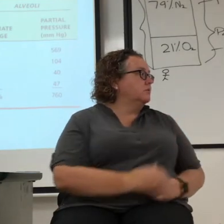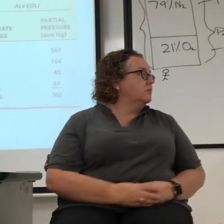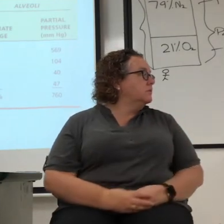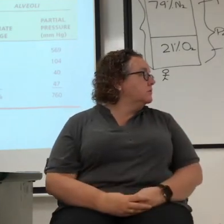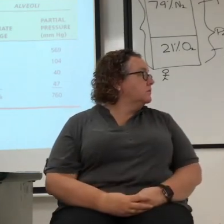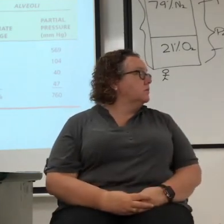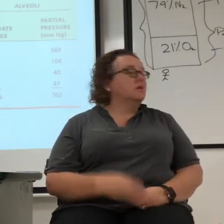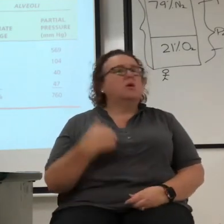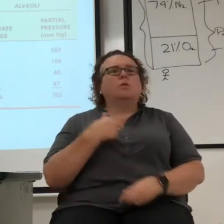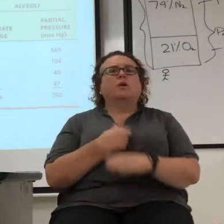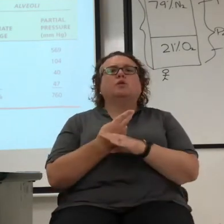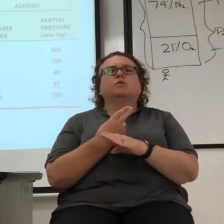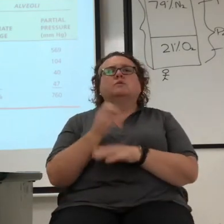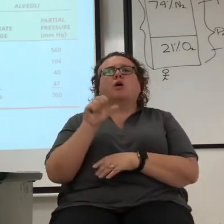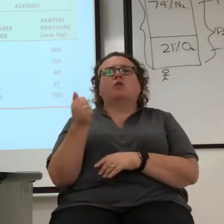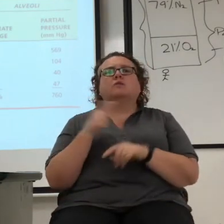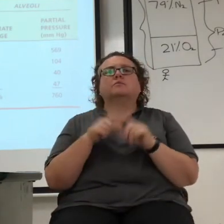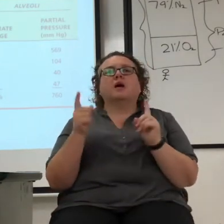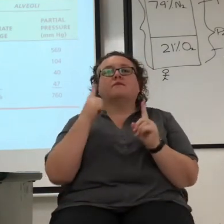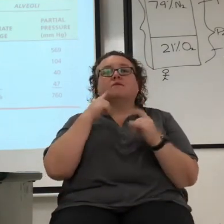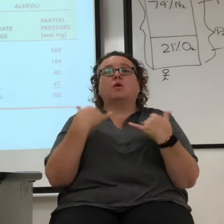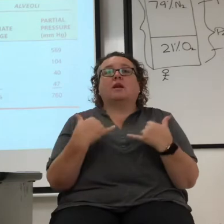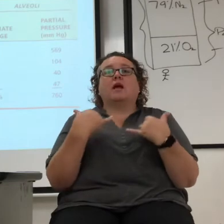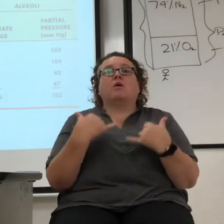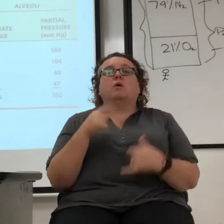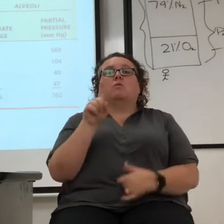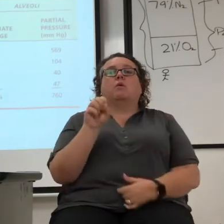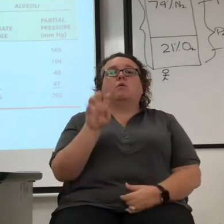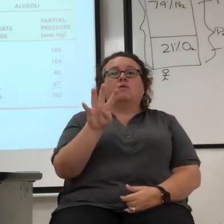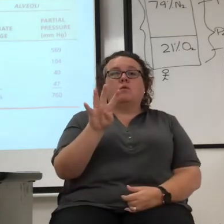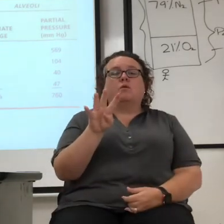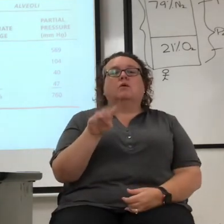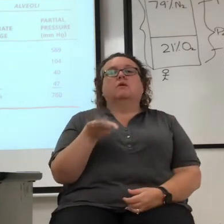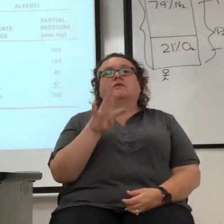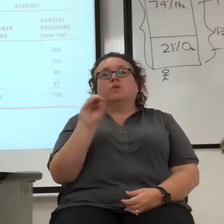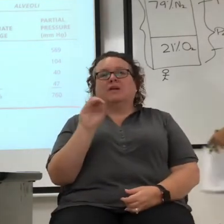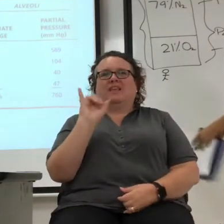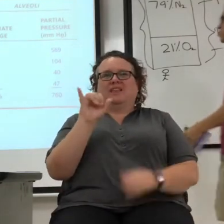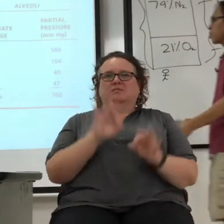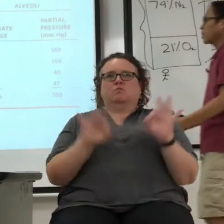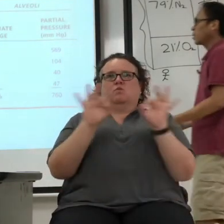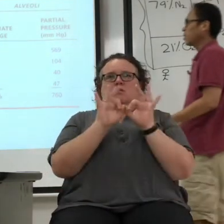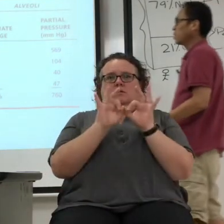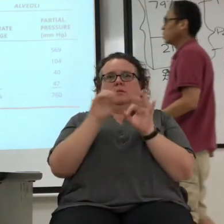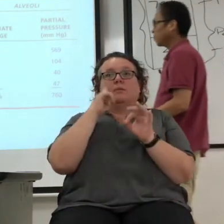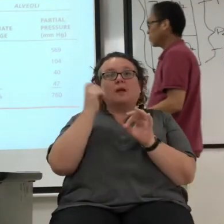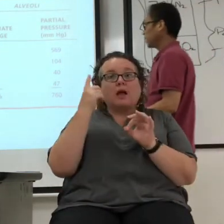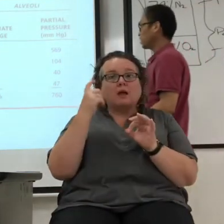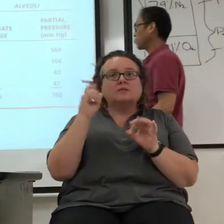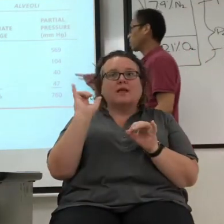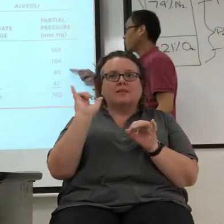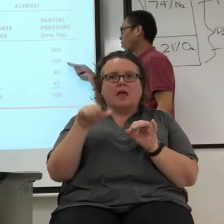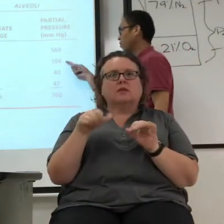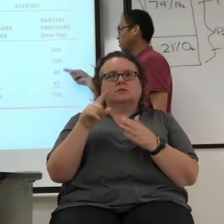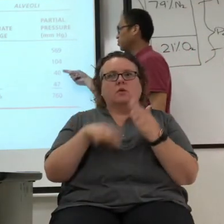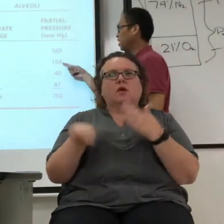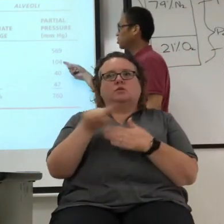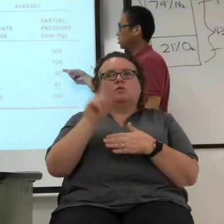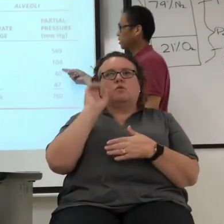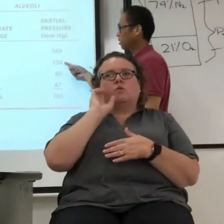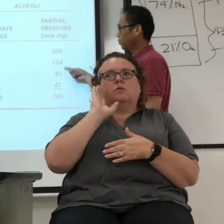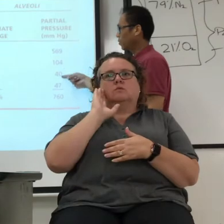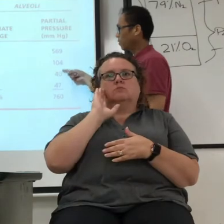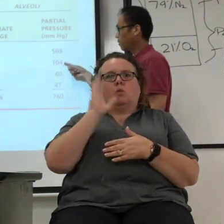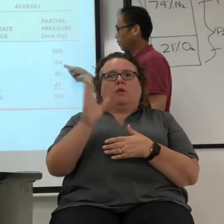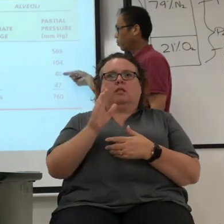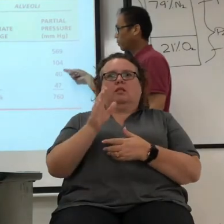We'll use other ones, but for now, 104, 40. That's important, because that is what you are